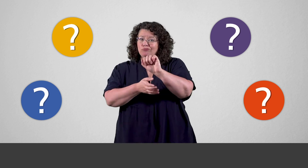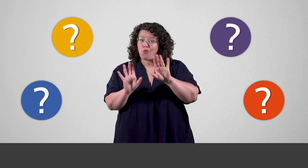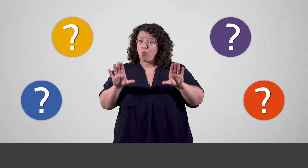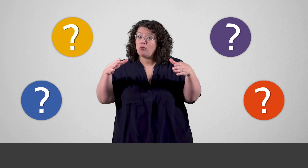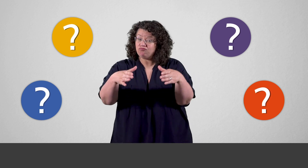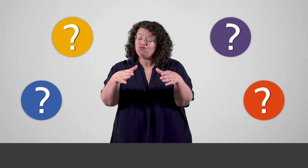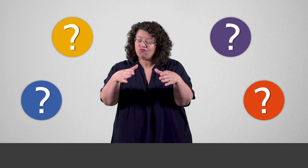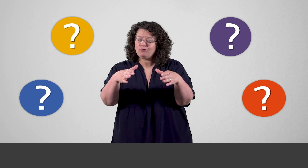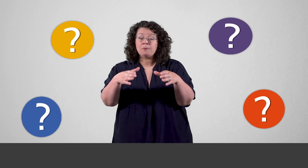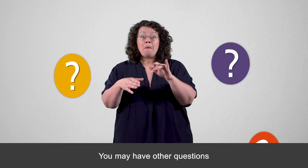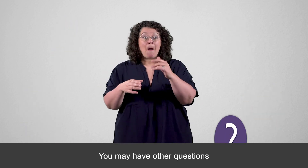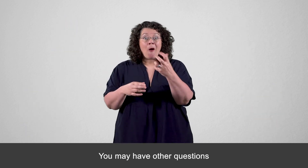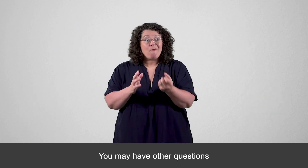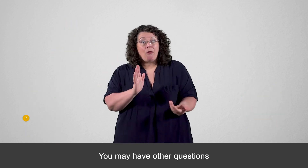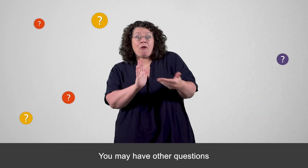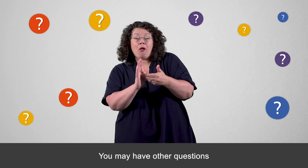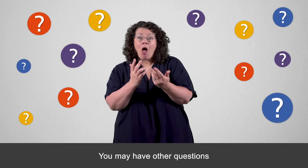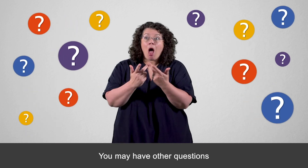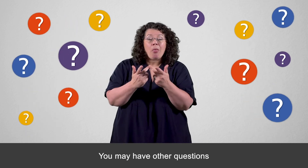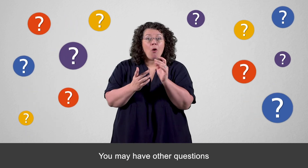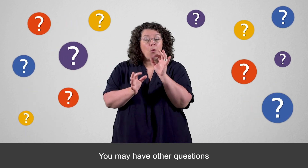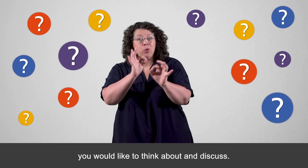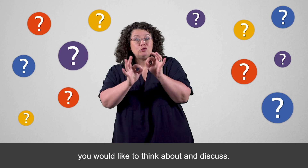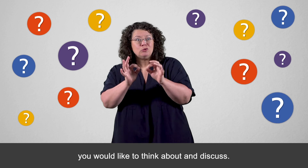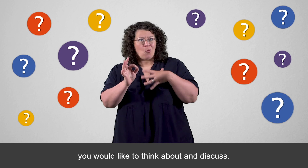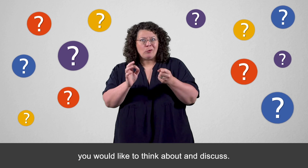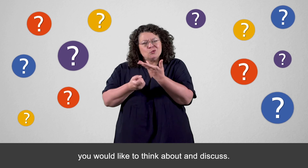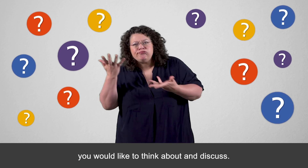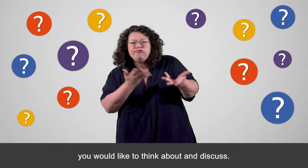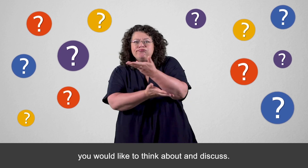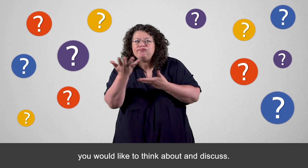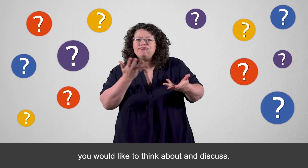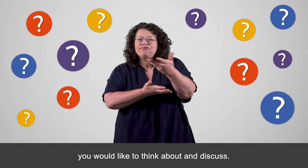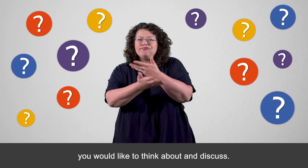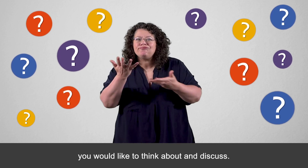You may have other questions you would like to think about and discuss.